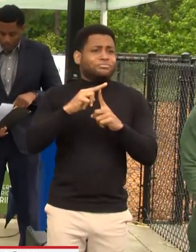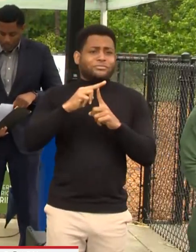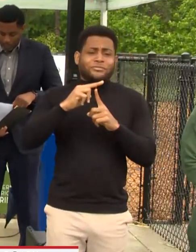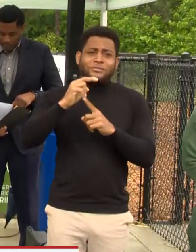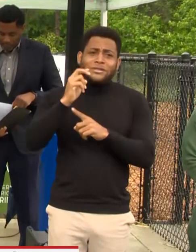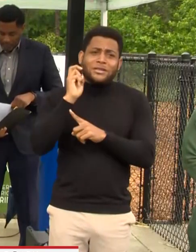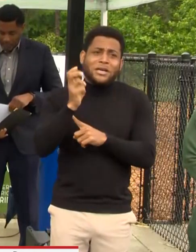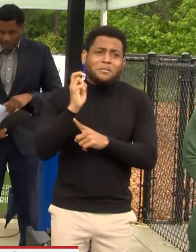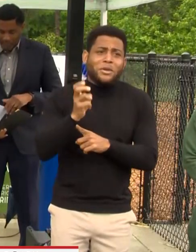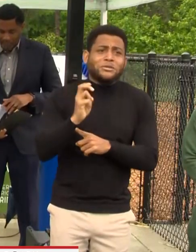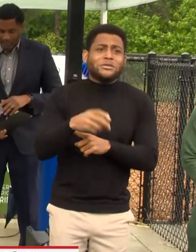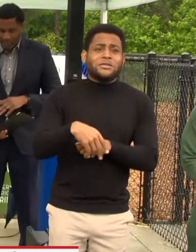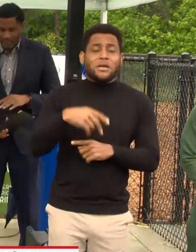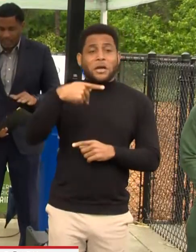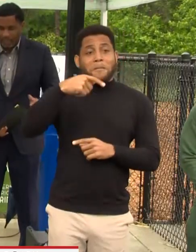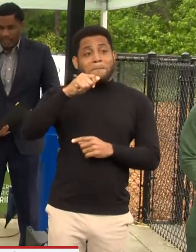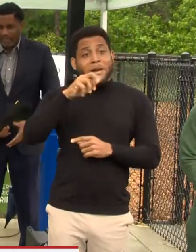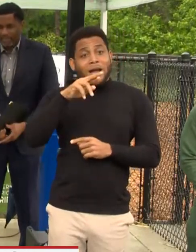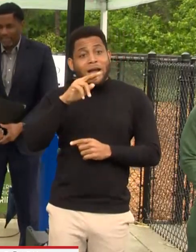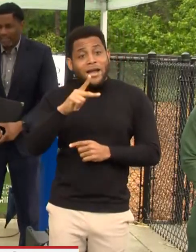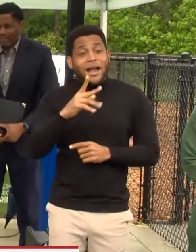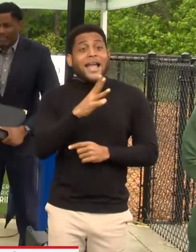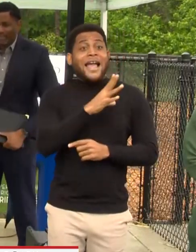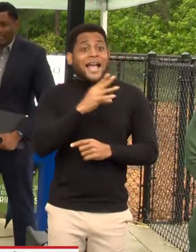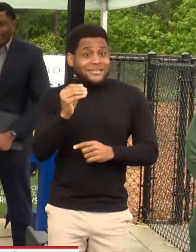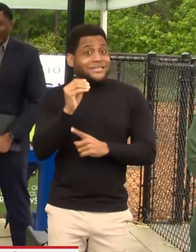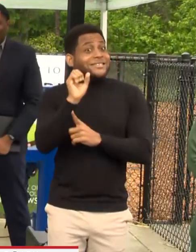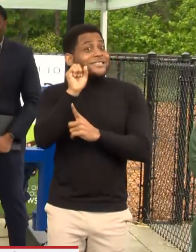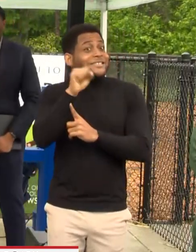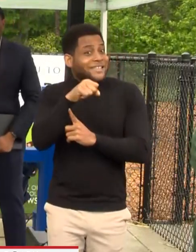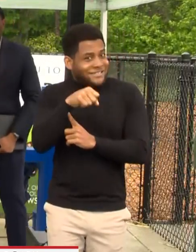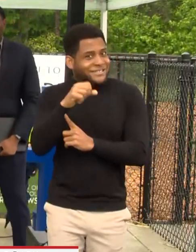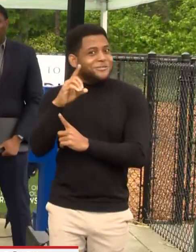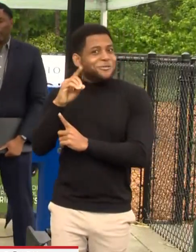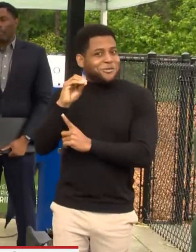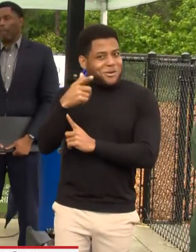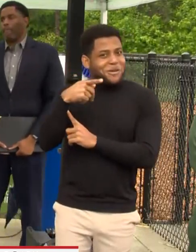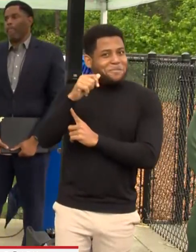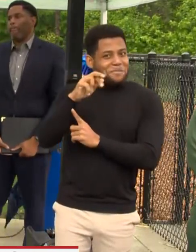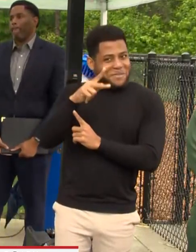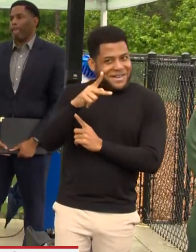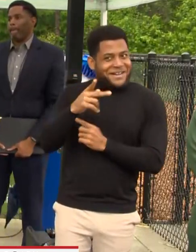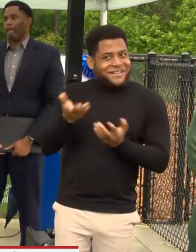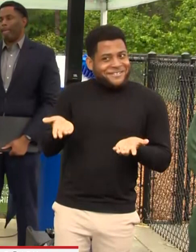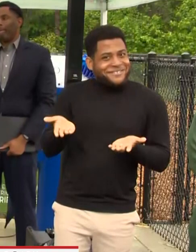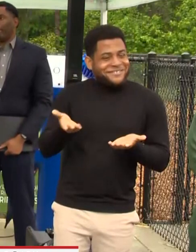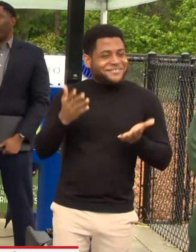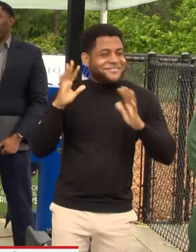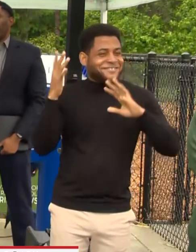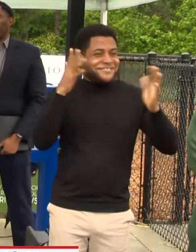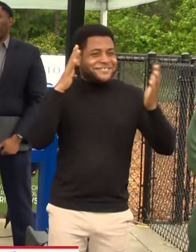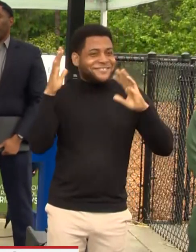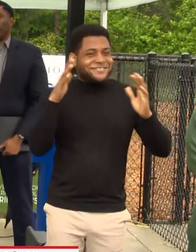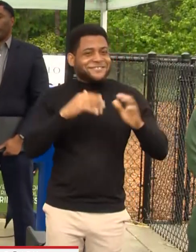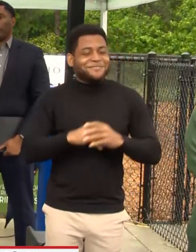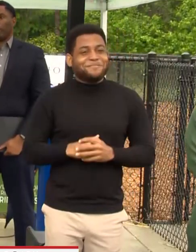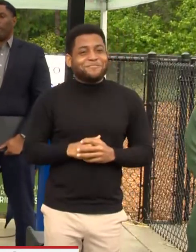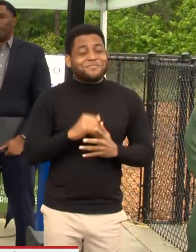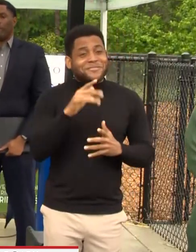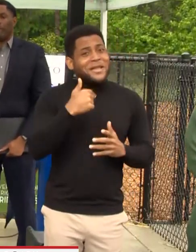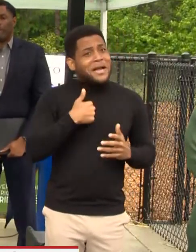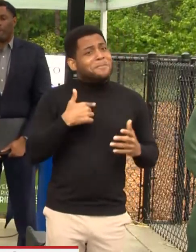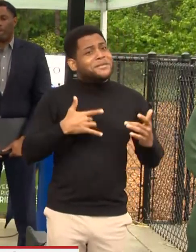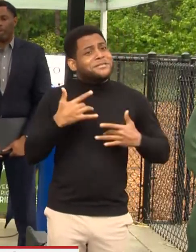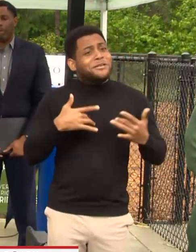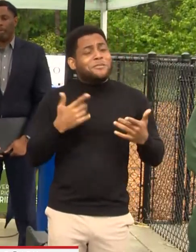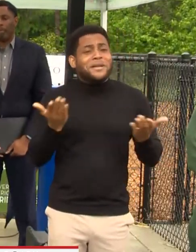and yes, dog parks. So I am just really excited to be here to cut the ribbon